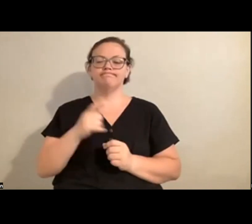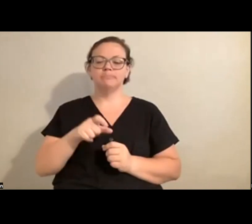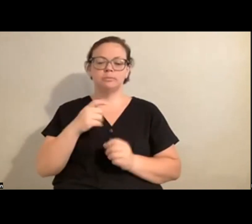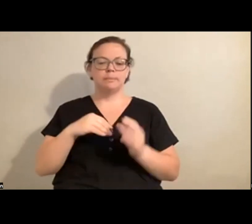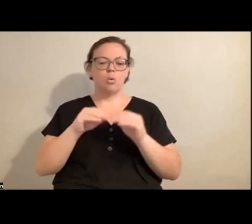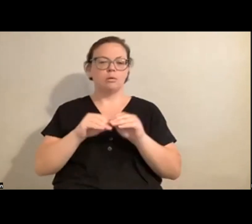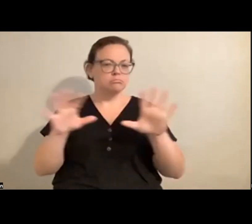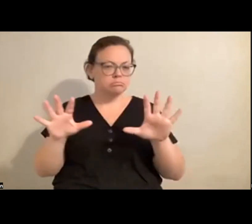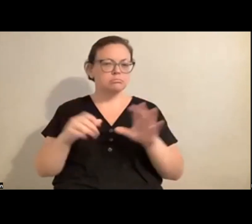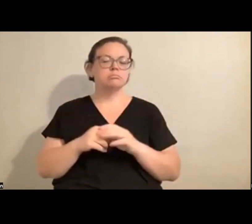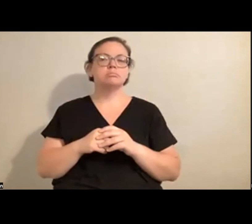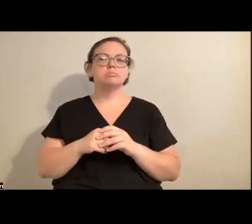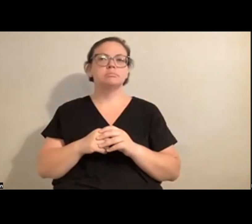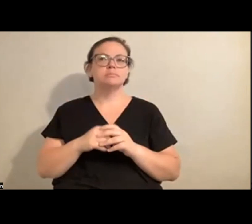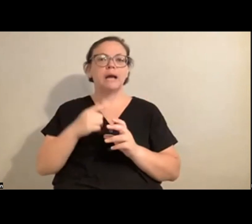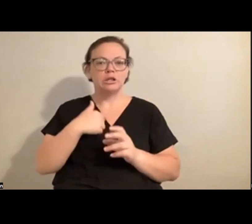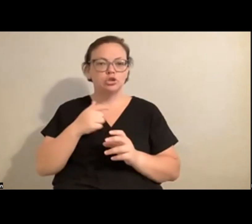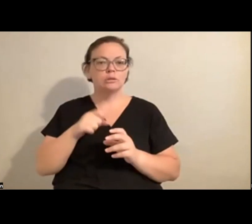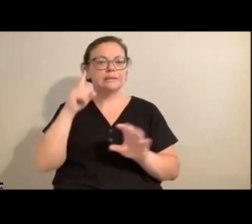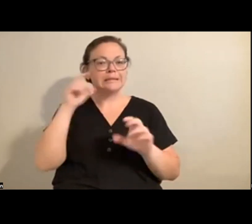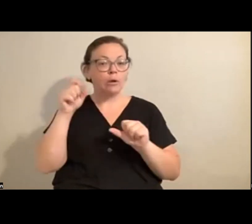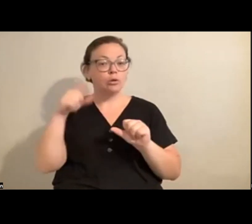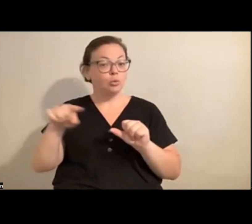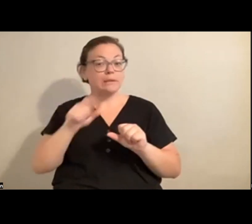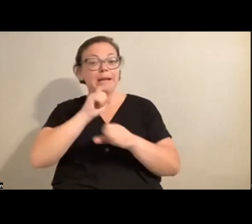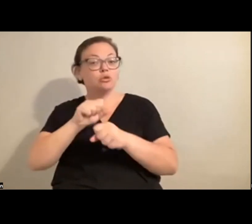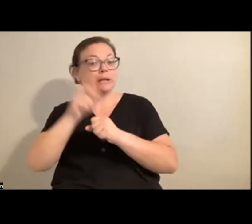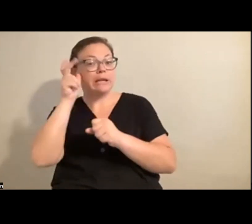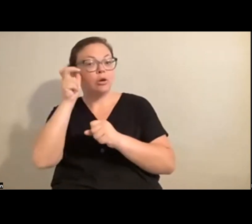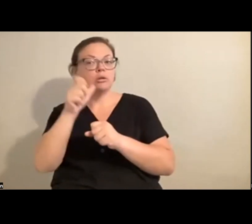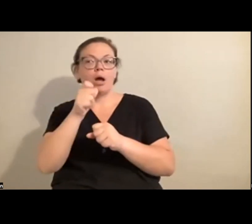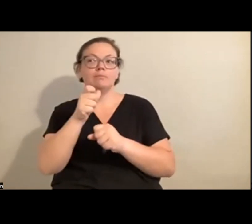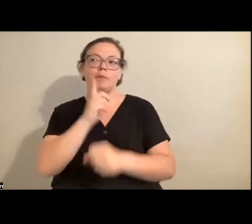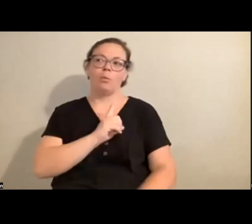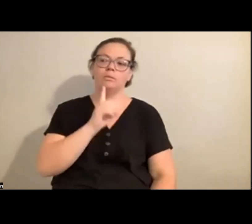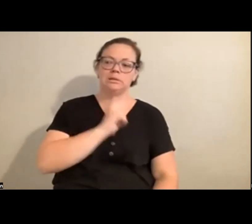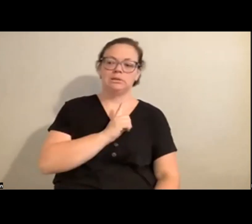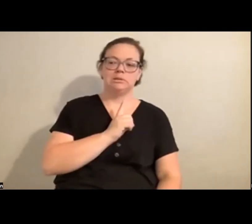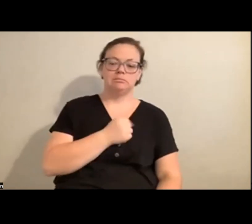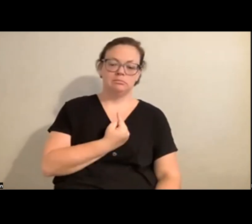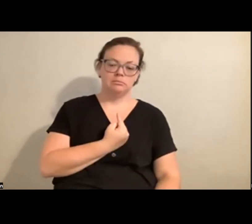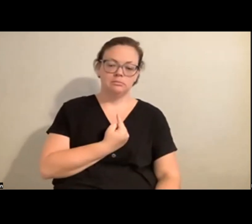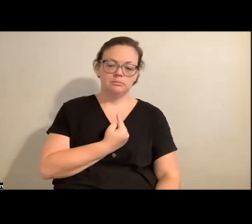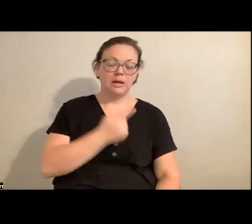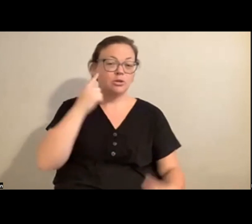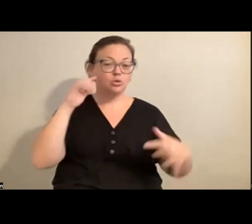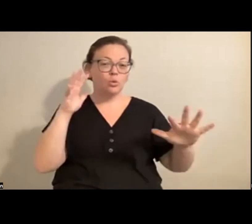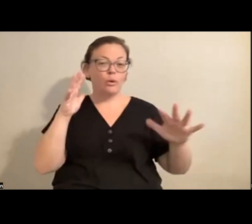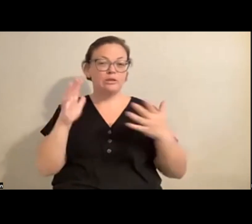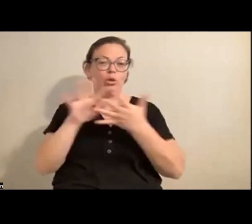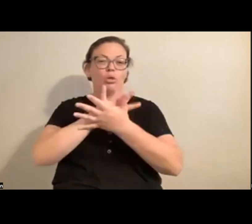explicit. I should make a sound you can actually hear other than lonely, other than noise to mask the